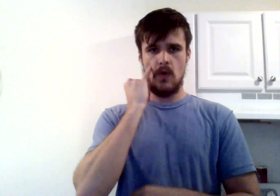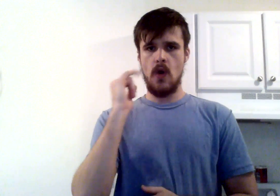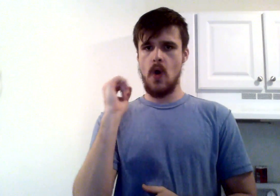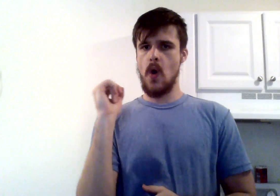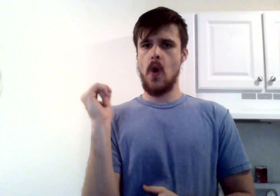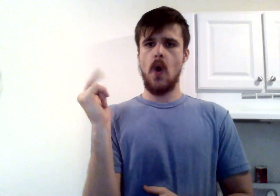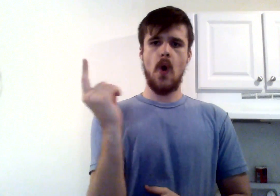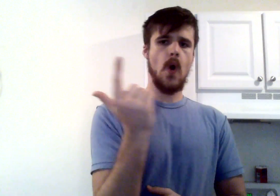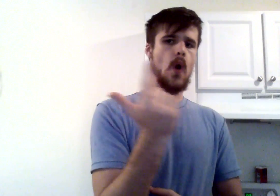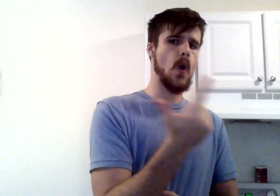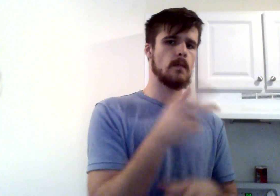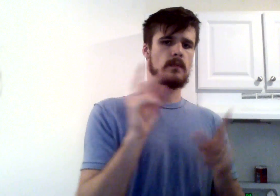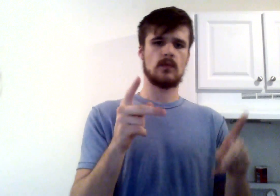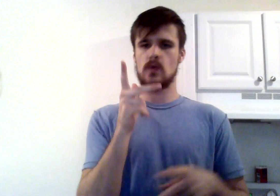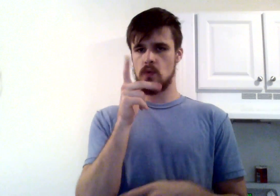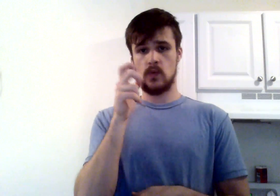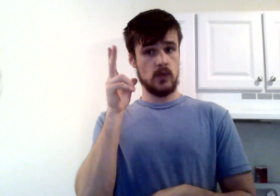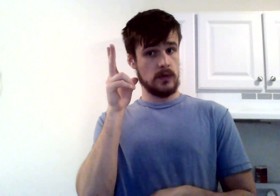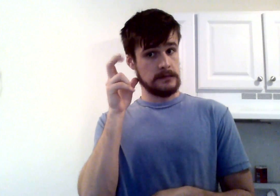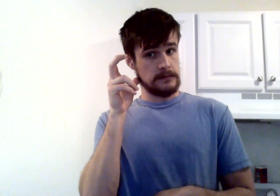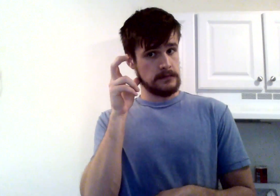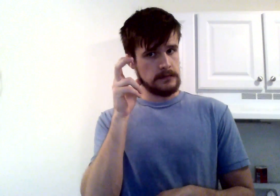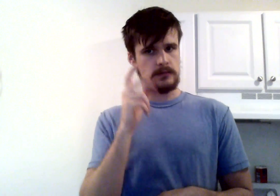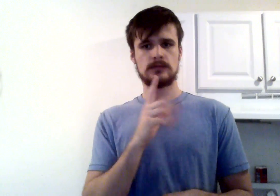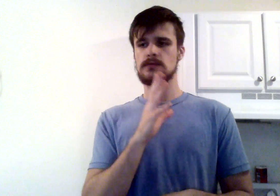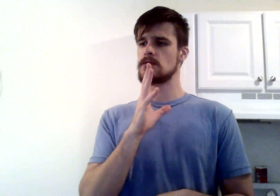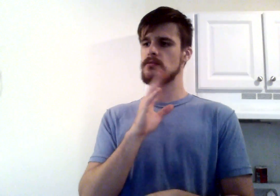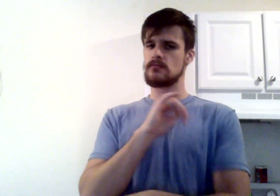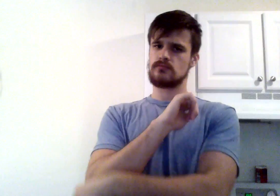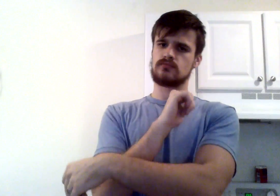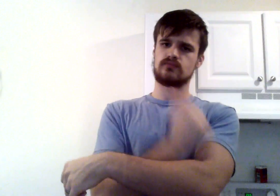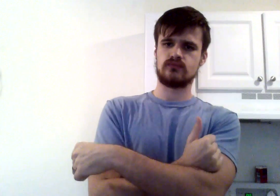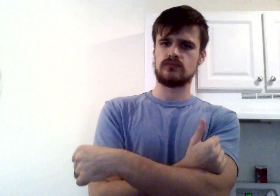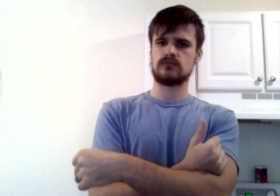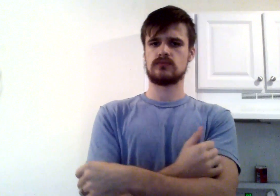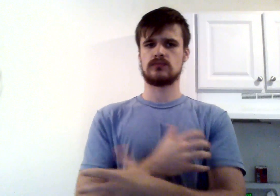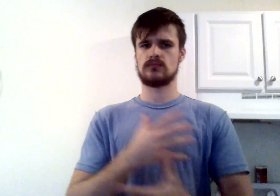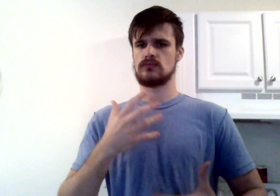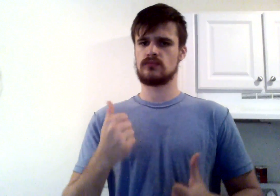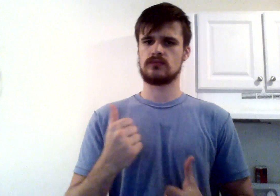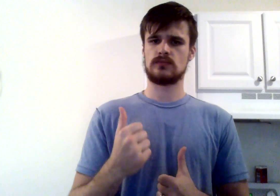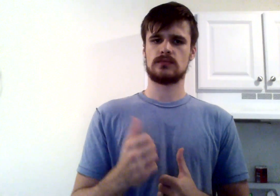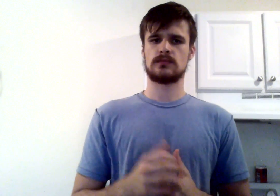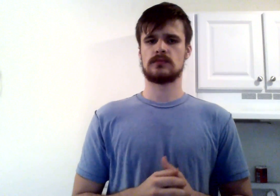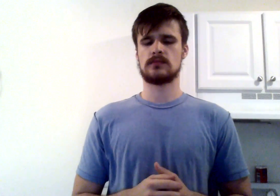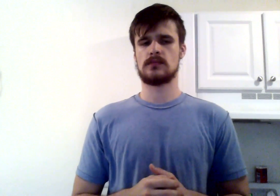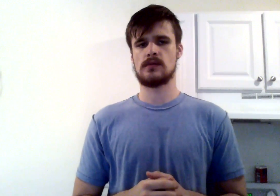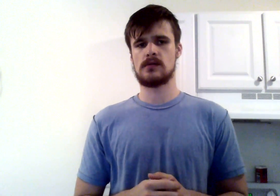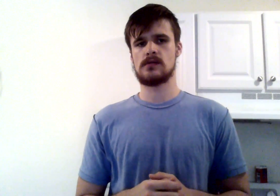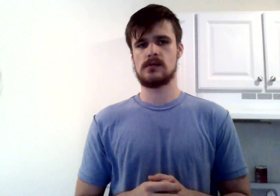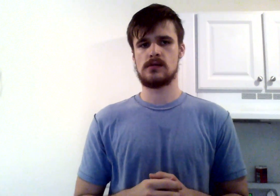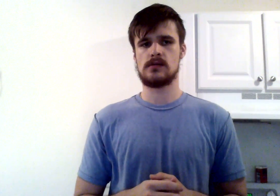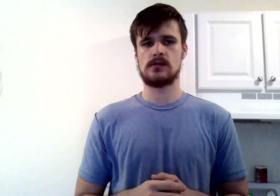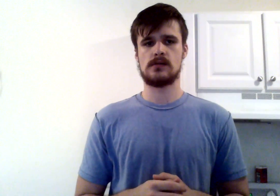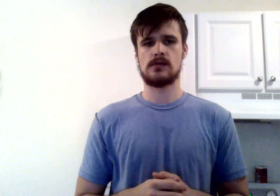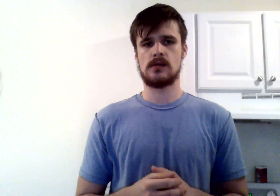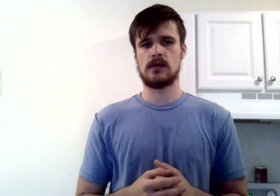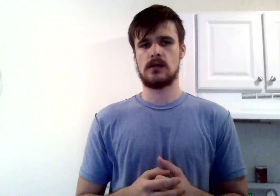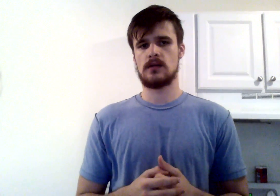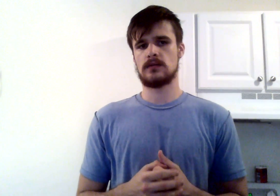listening consciously in environments which were actually fit for purpose? Or to make that a bit larger, what would the world